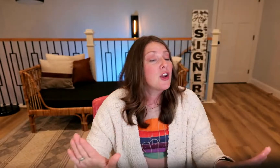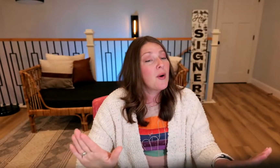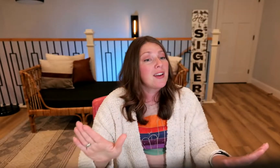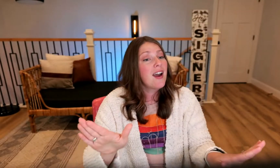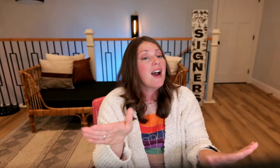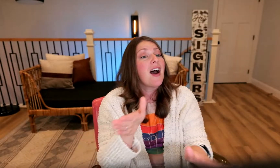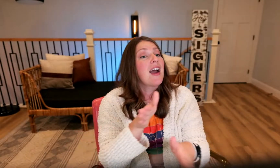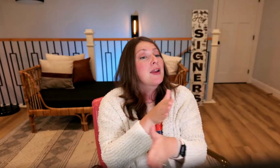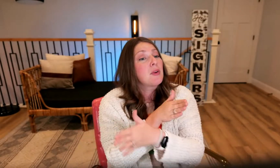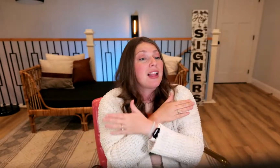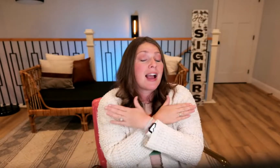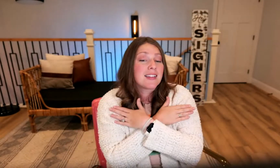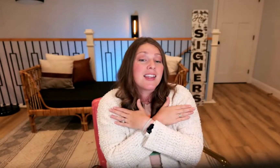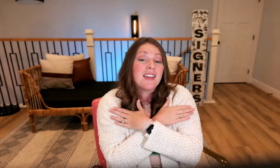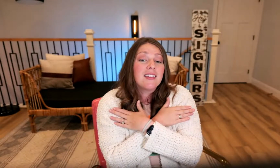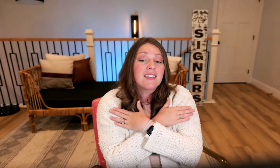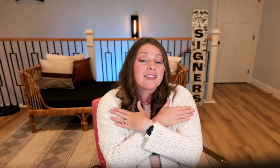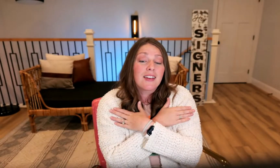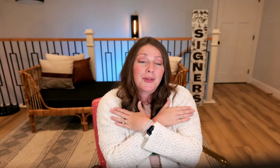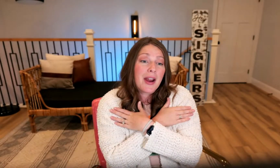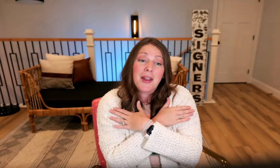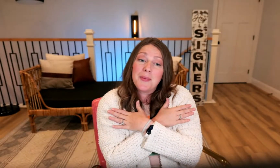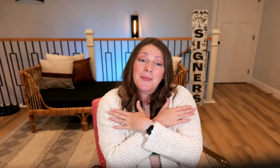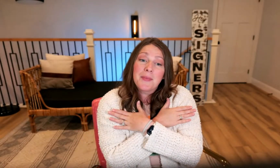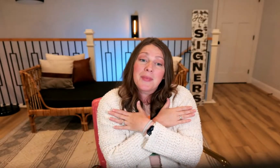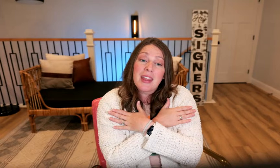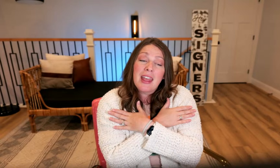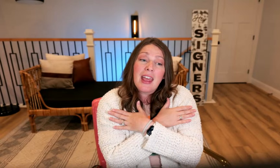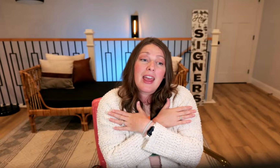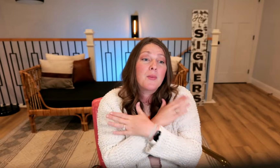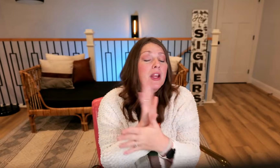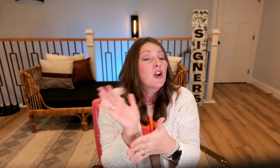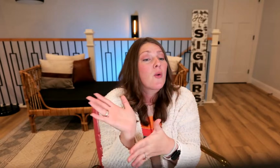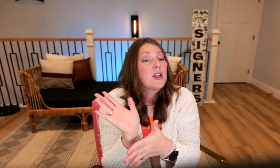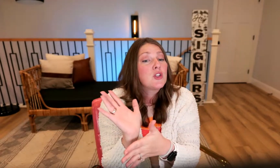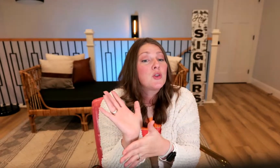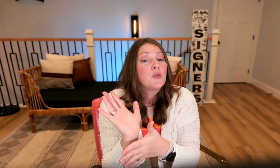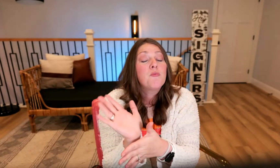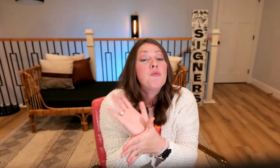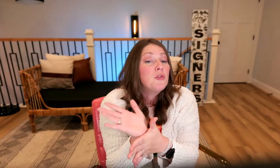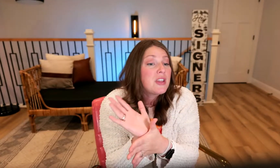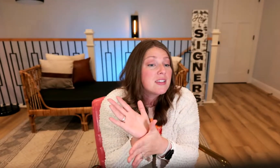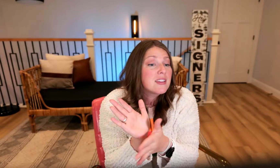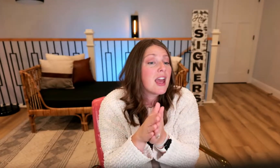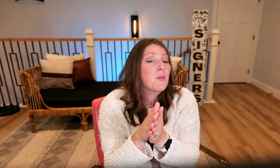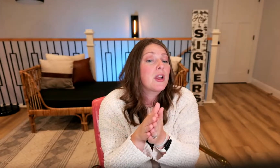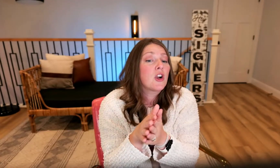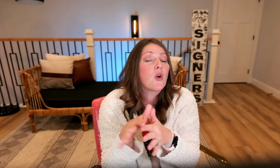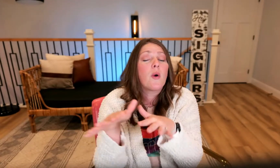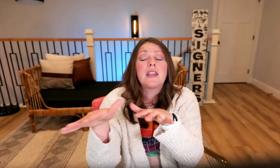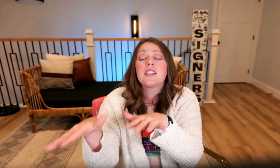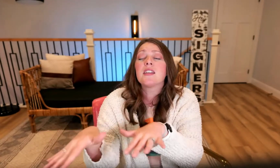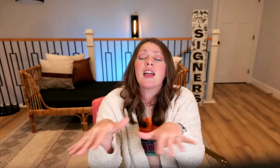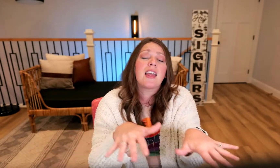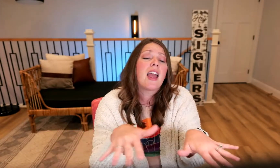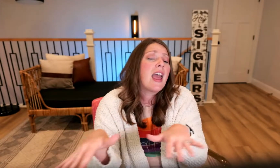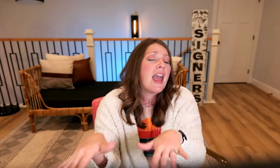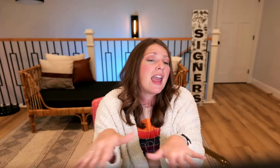what? I am relaxing, all right? And we are going to movies and we are going to like hang